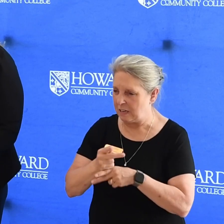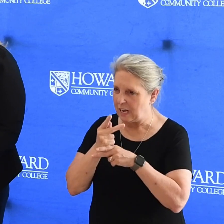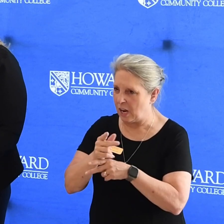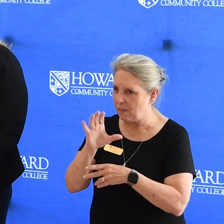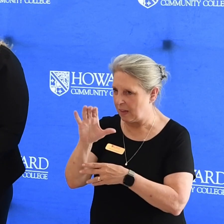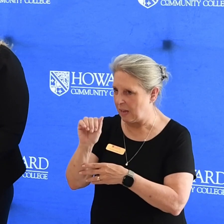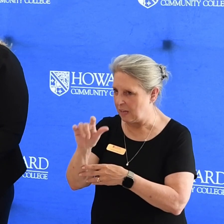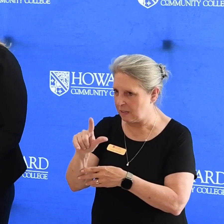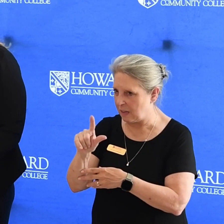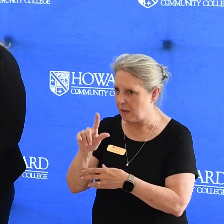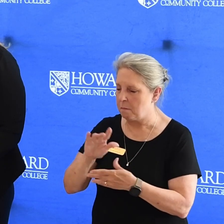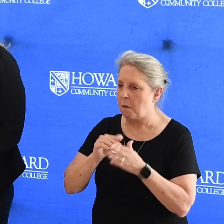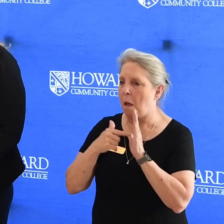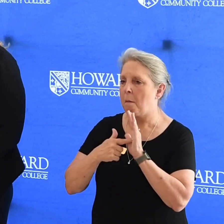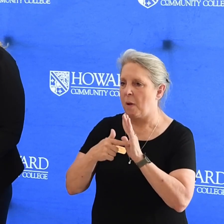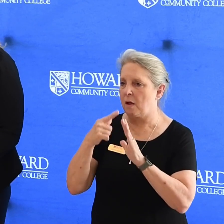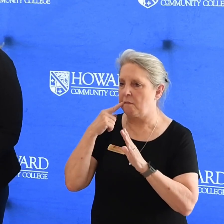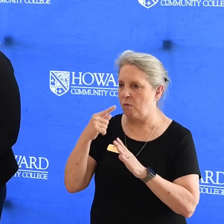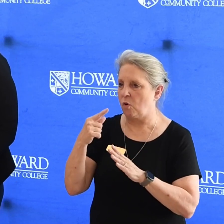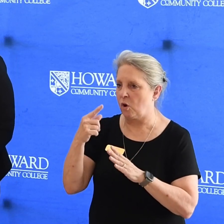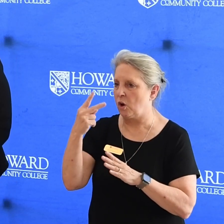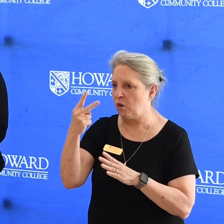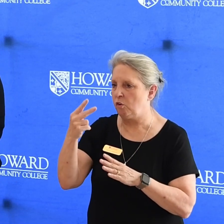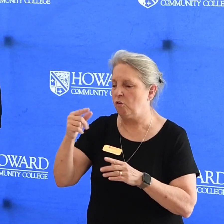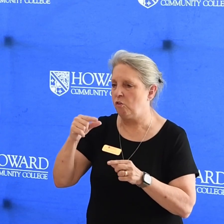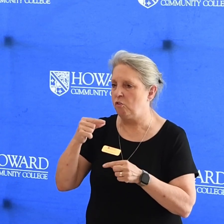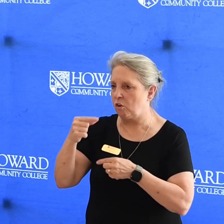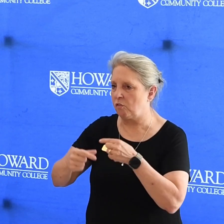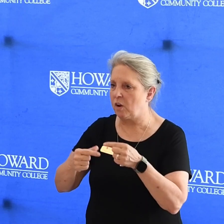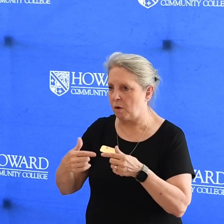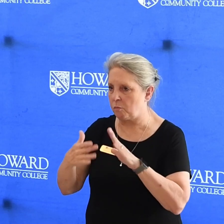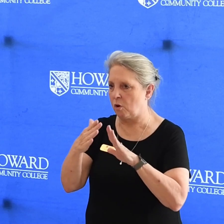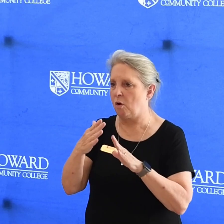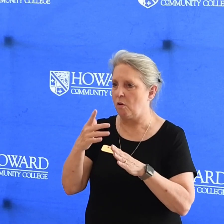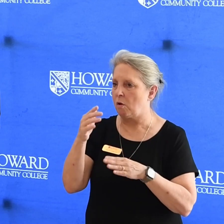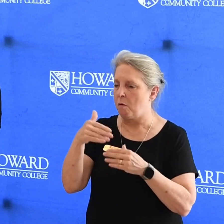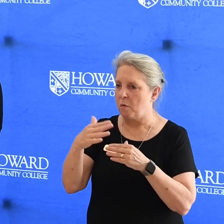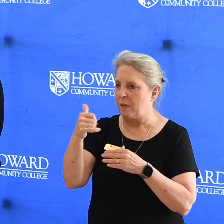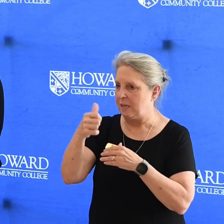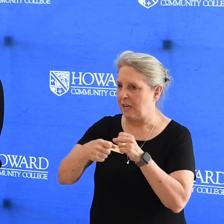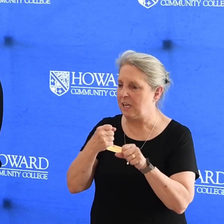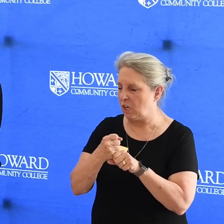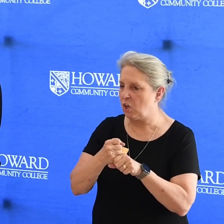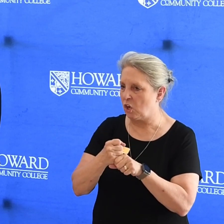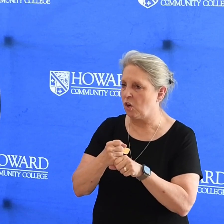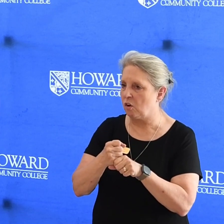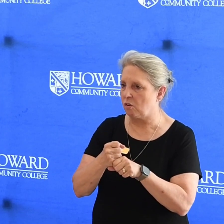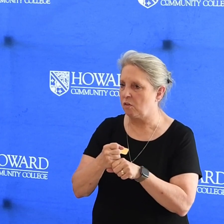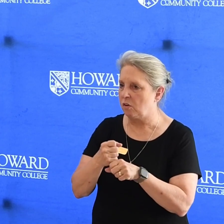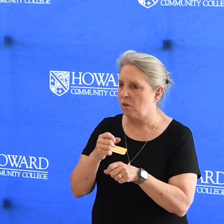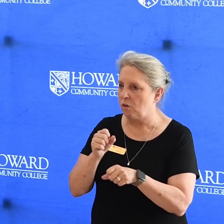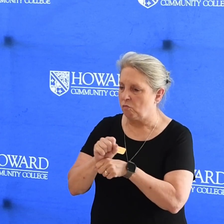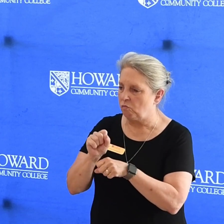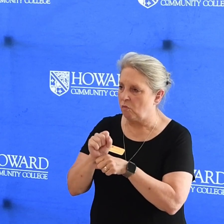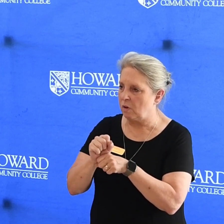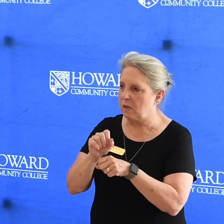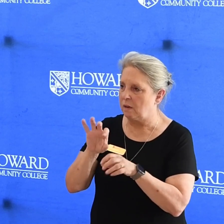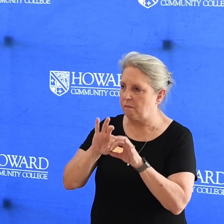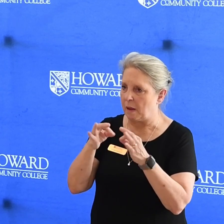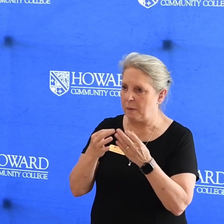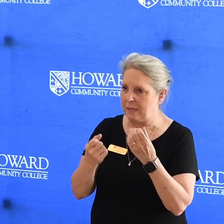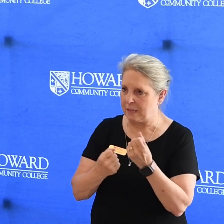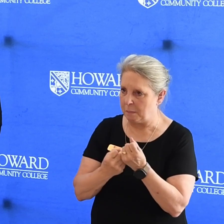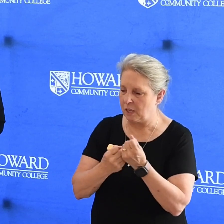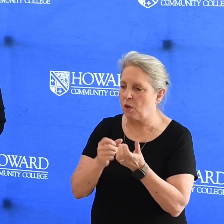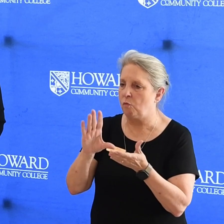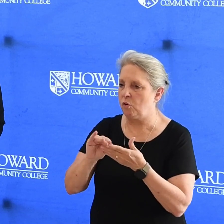Action Council has become a model for the two-generational approach, with over a decade of work providing whole family support to promote family stability,